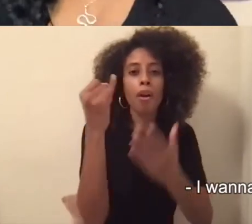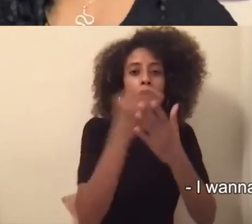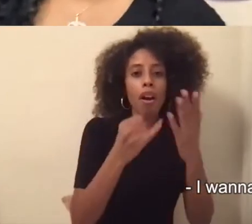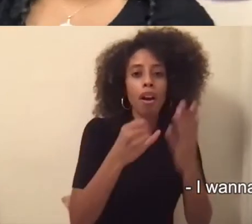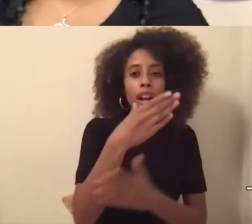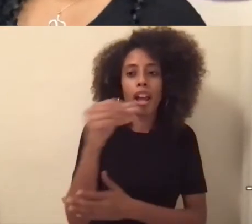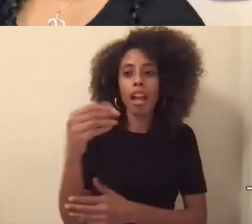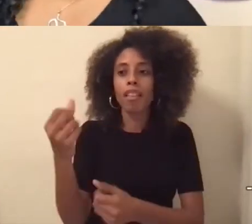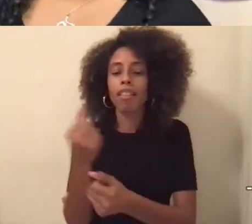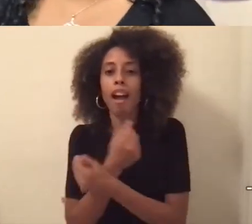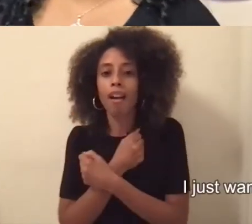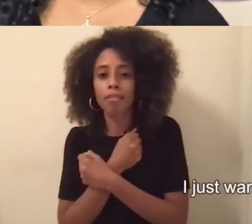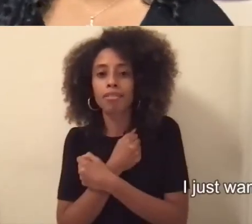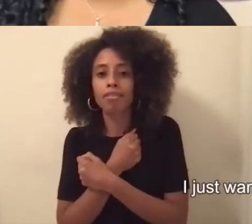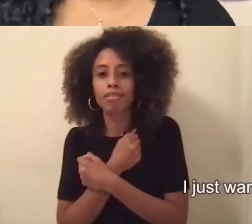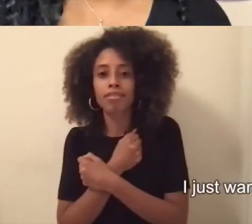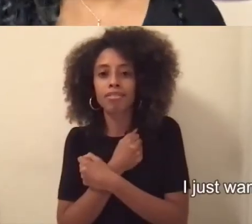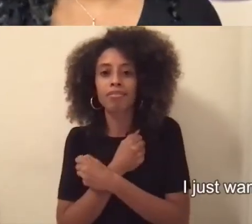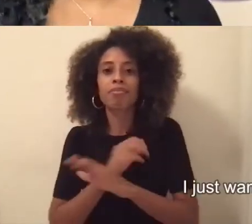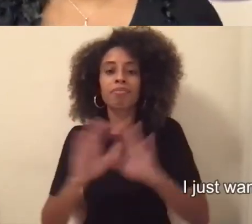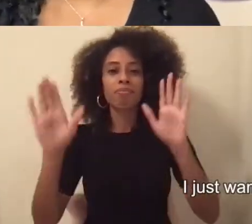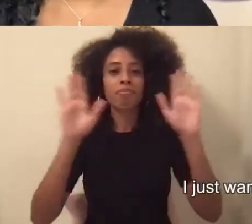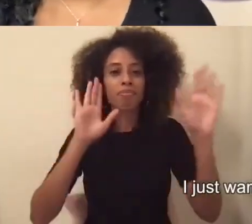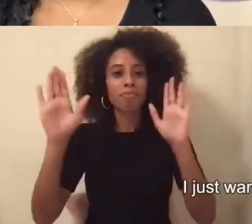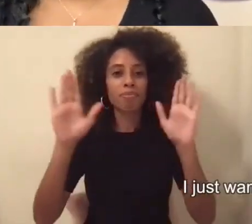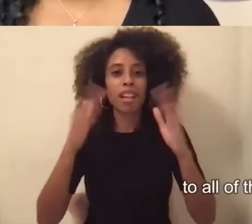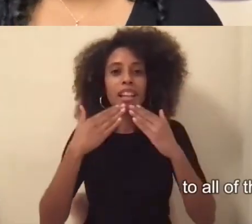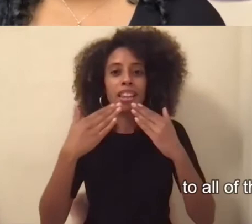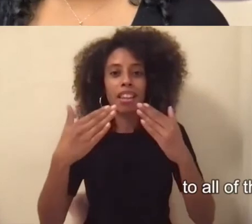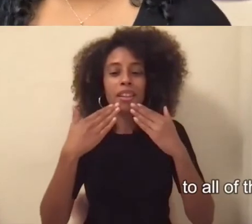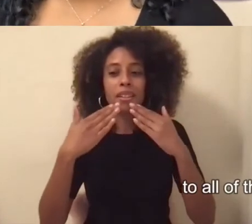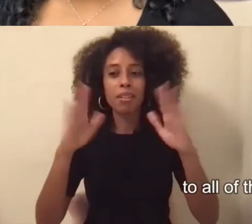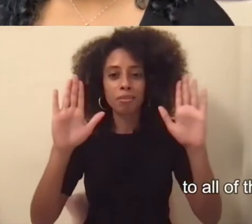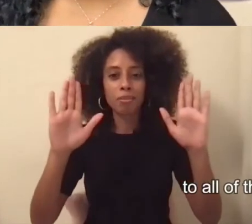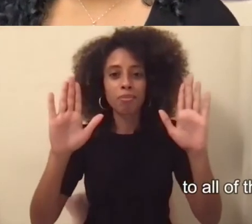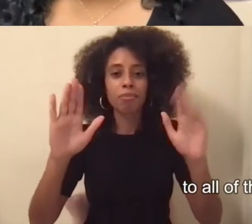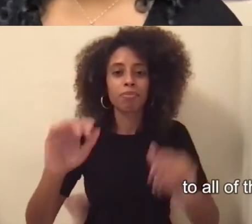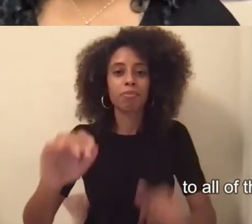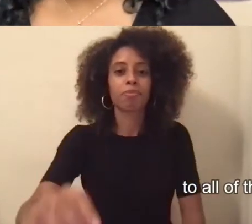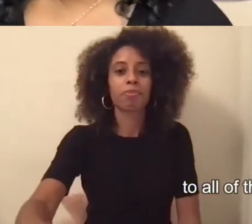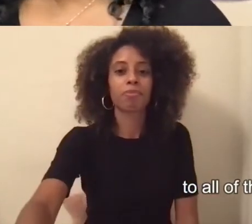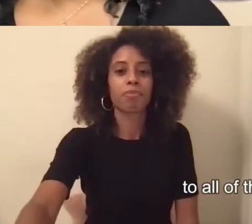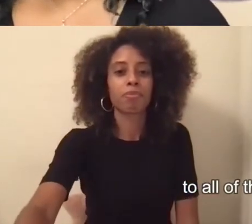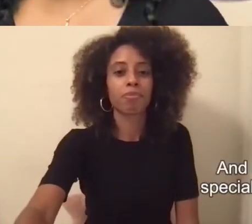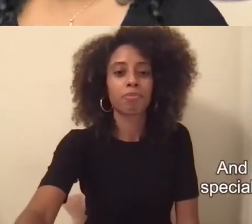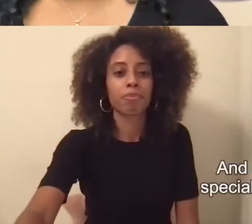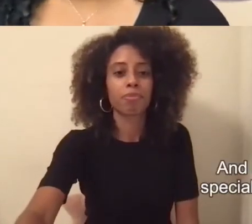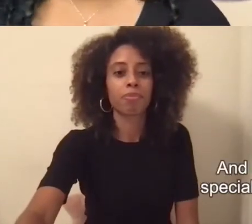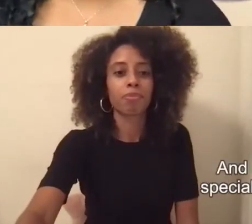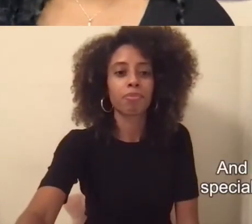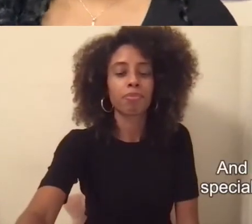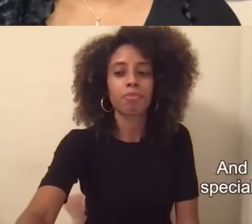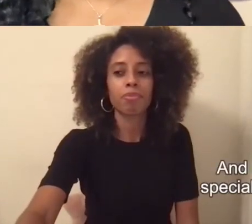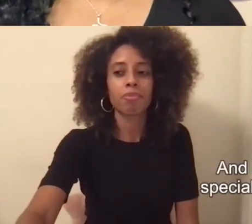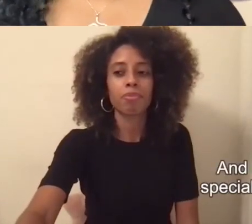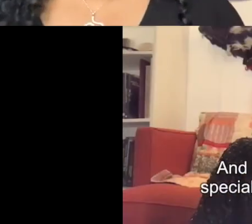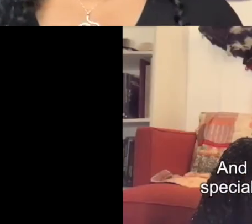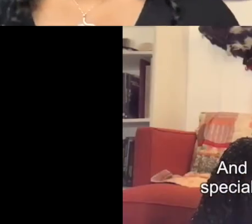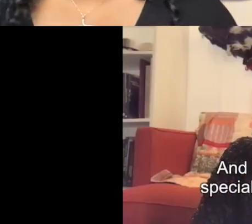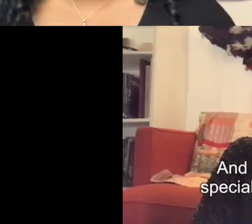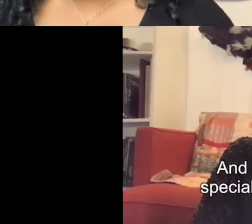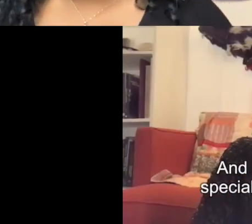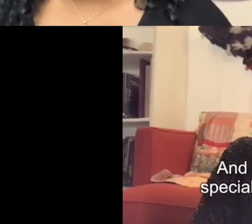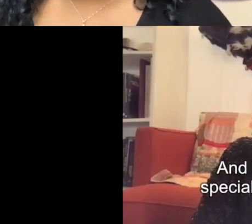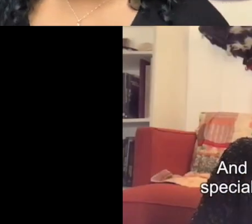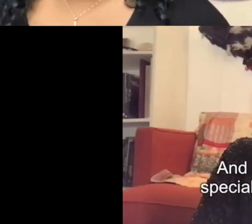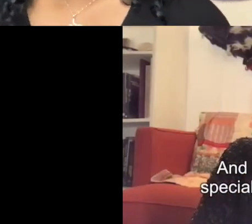other thing. Yes, please. I say special love to all of the teachers out there. And I want to say special